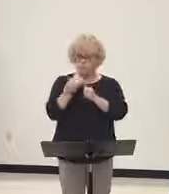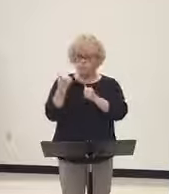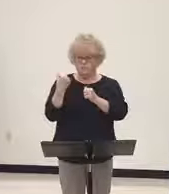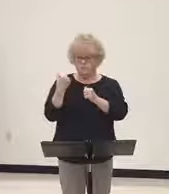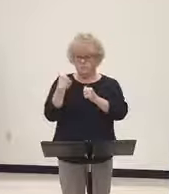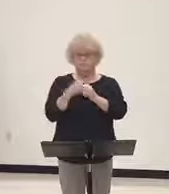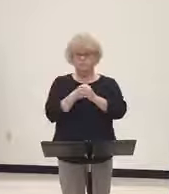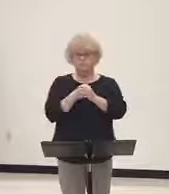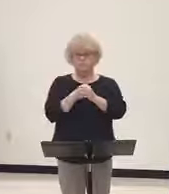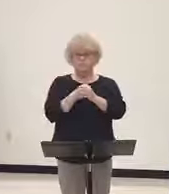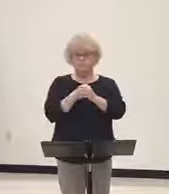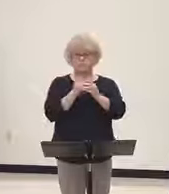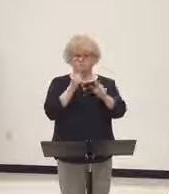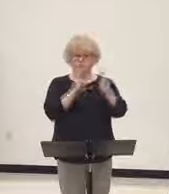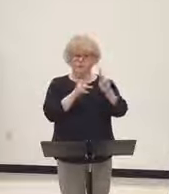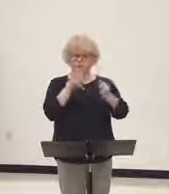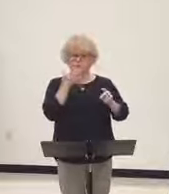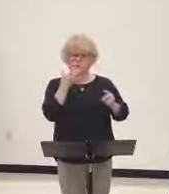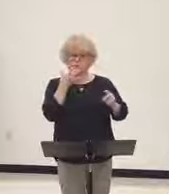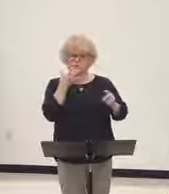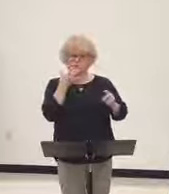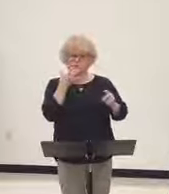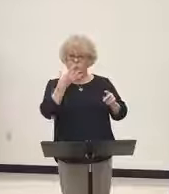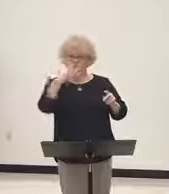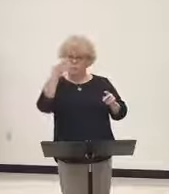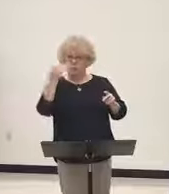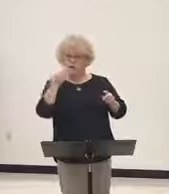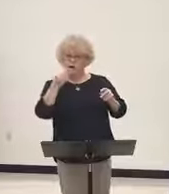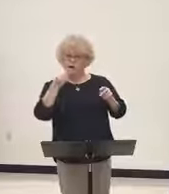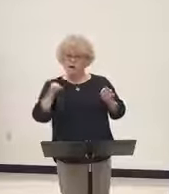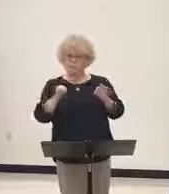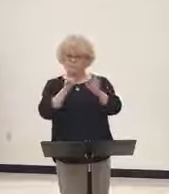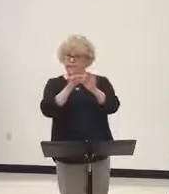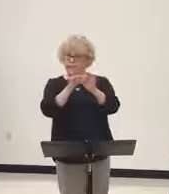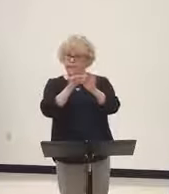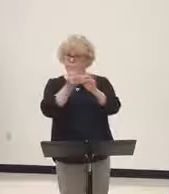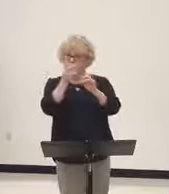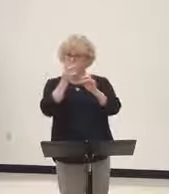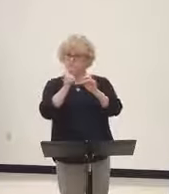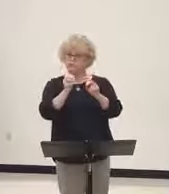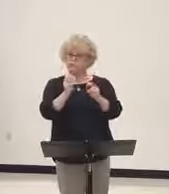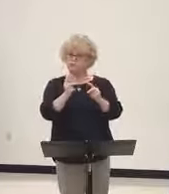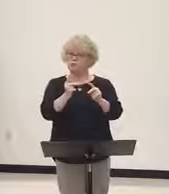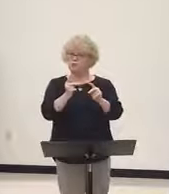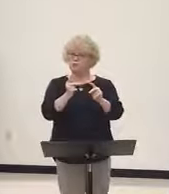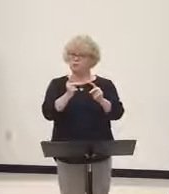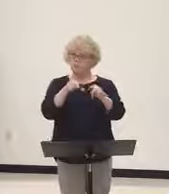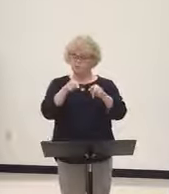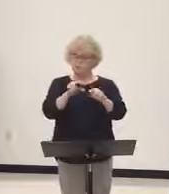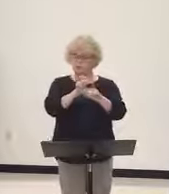that for those who prefer an outdoor Mass, we now offer two opportunities over the